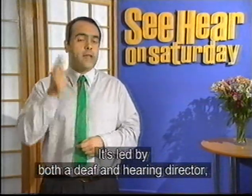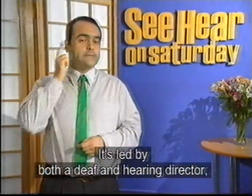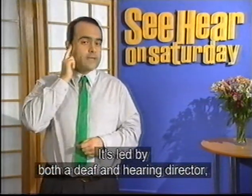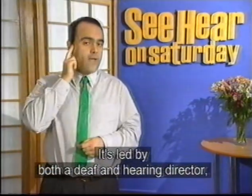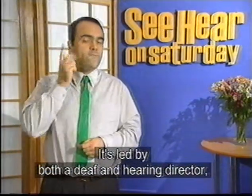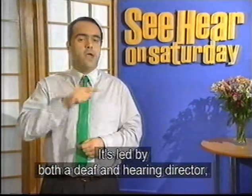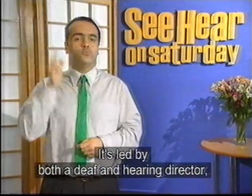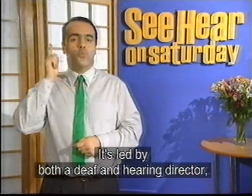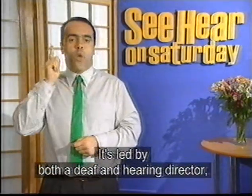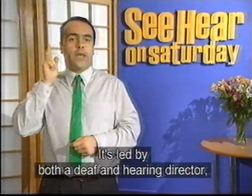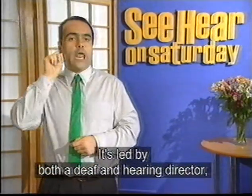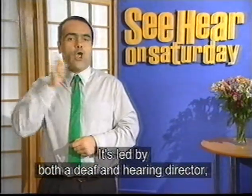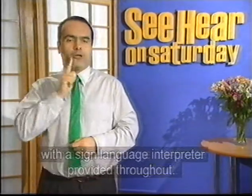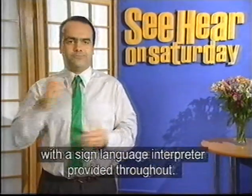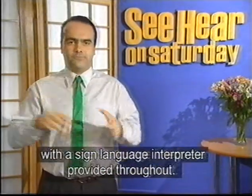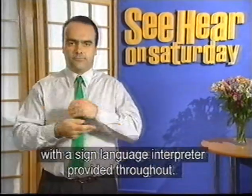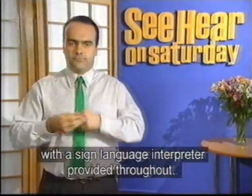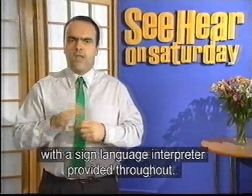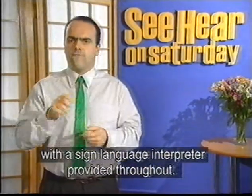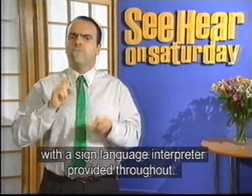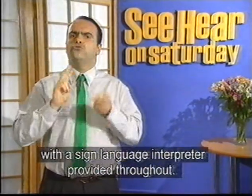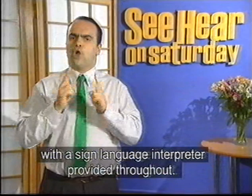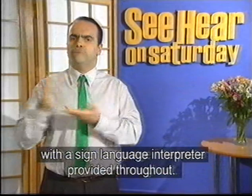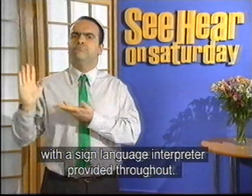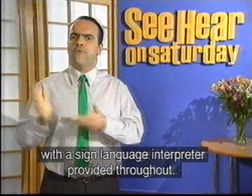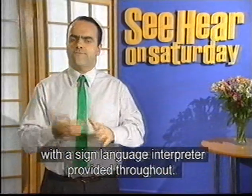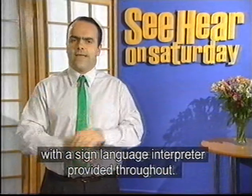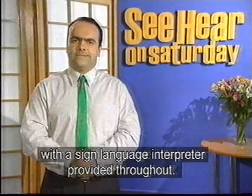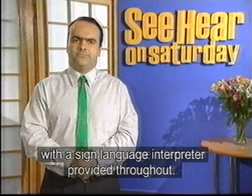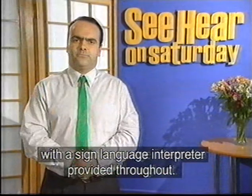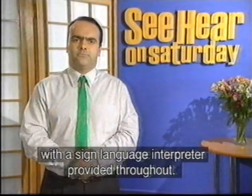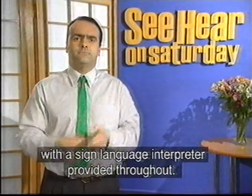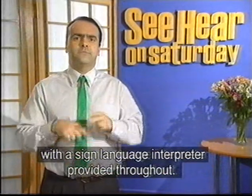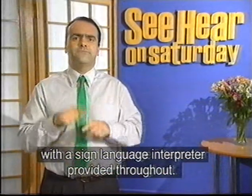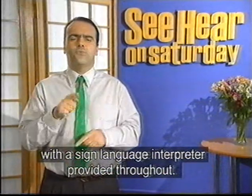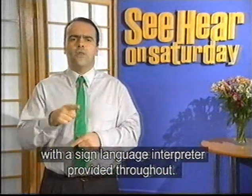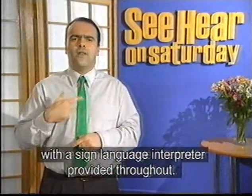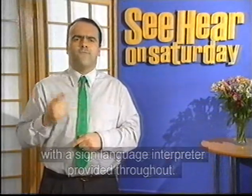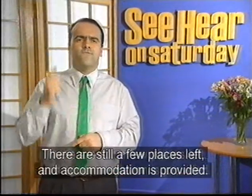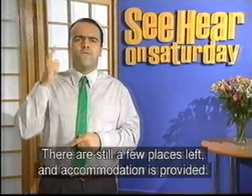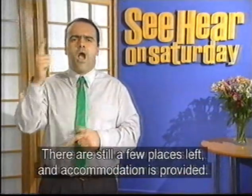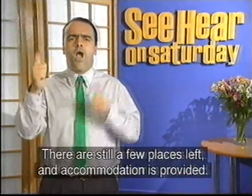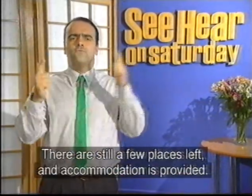deaf and hearing director with a sign language interpreter provided throughout. There are still a few places